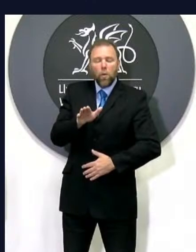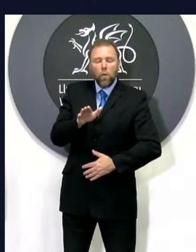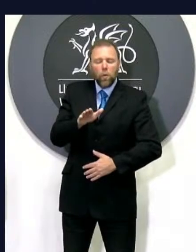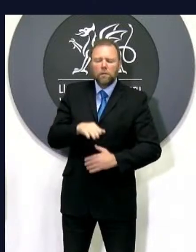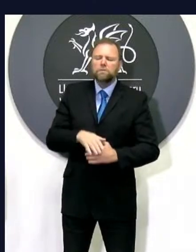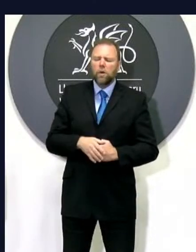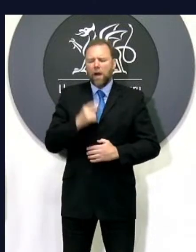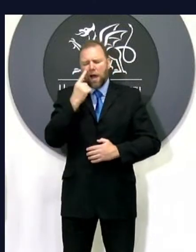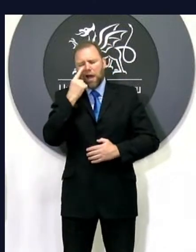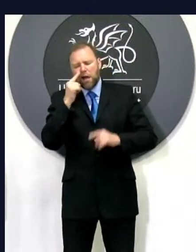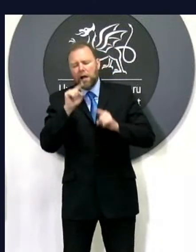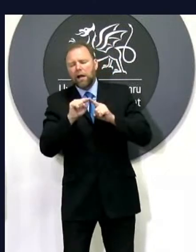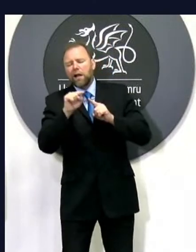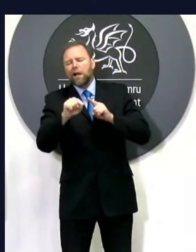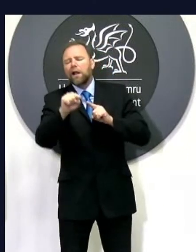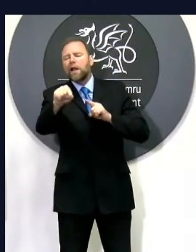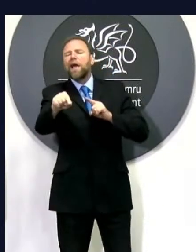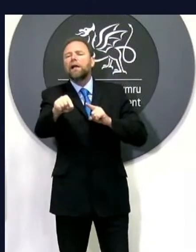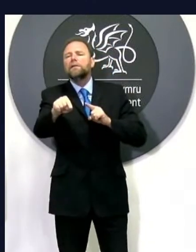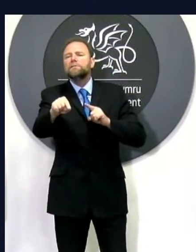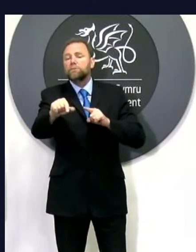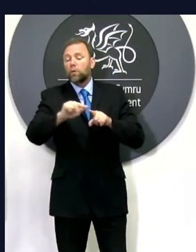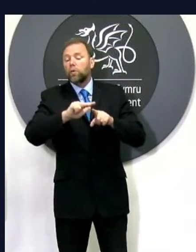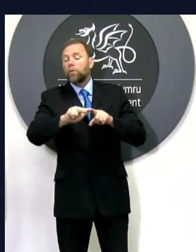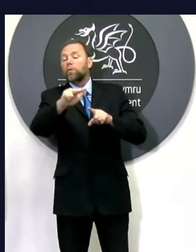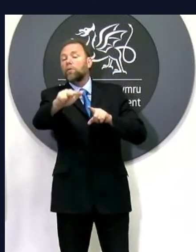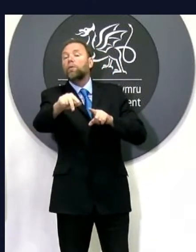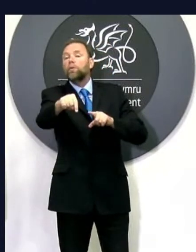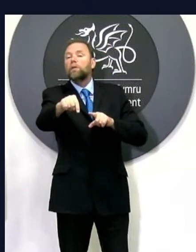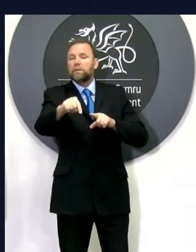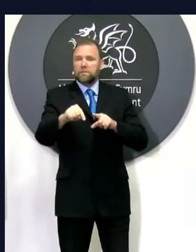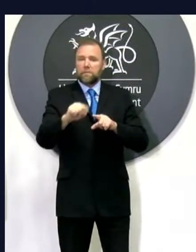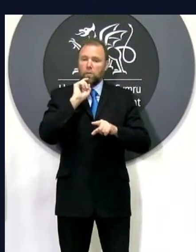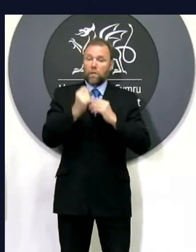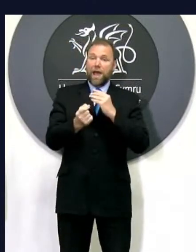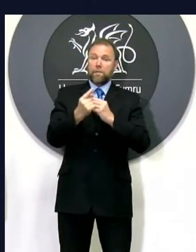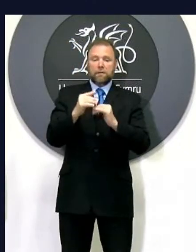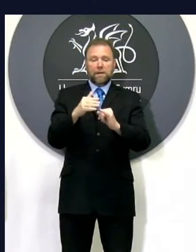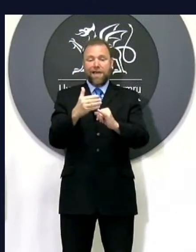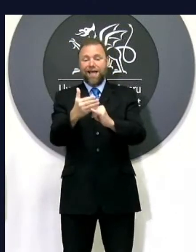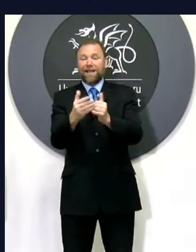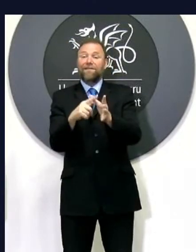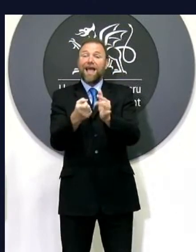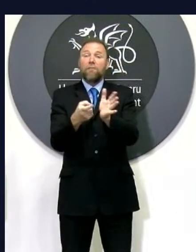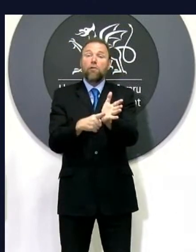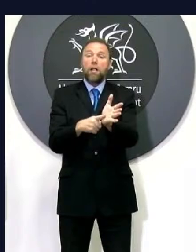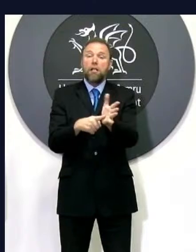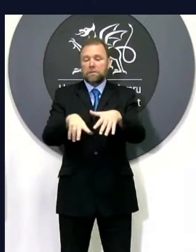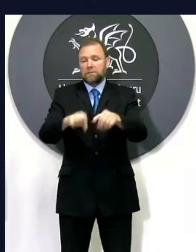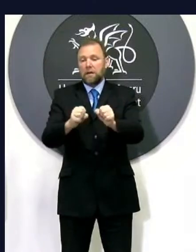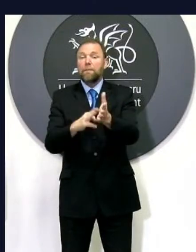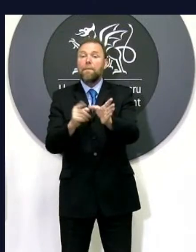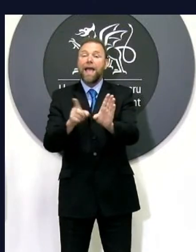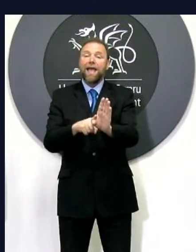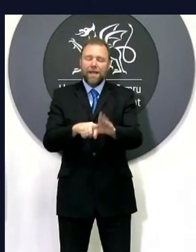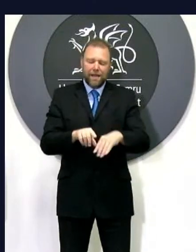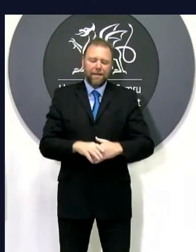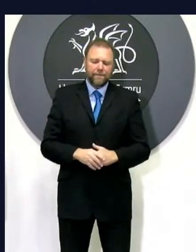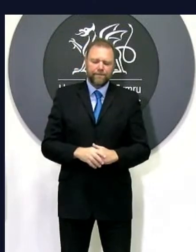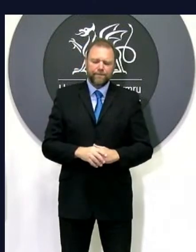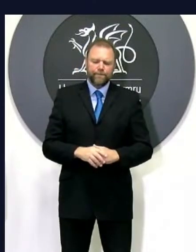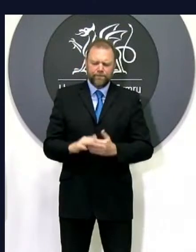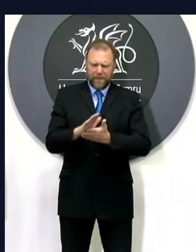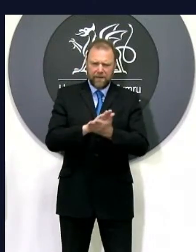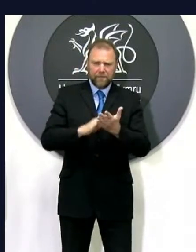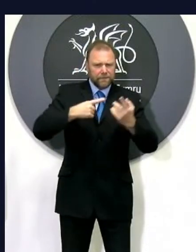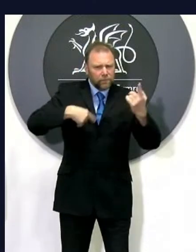review cycle, the cycle that will happen in the second part of April and into May, to help us all plan for